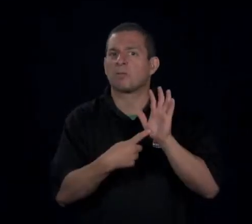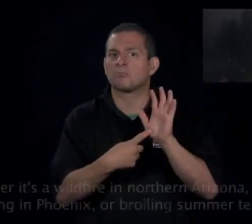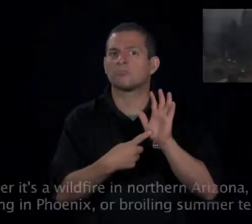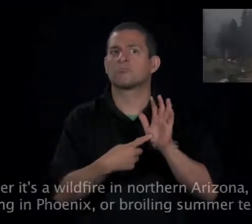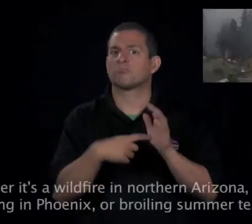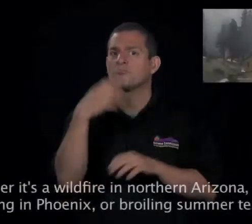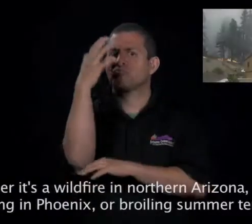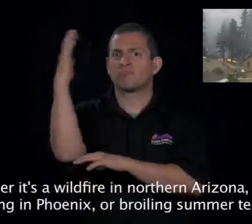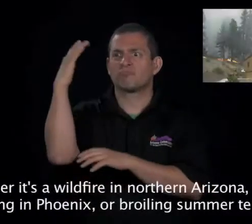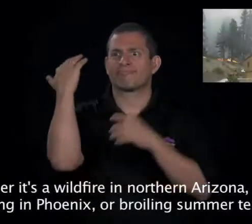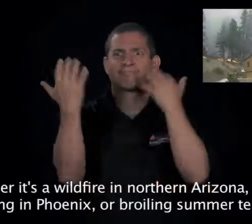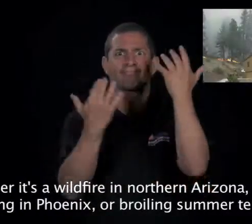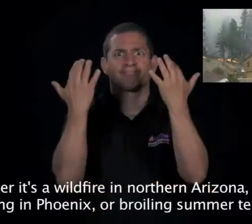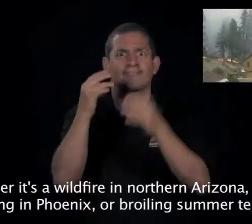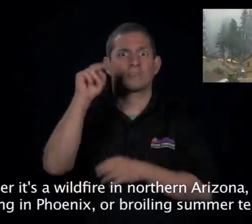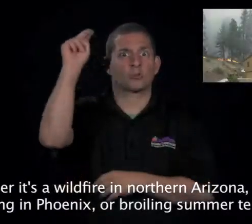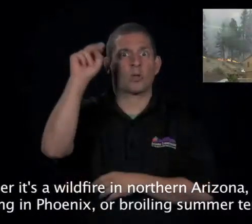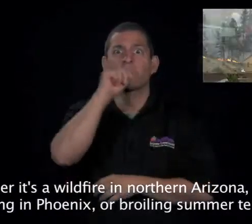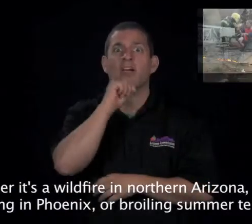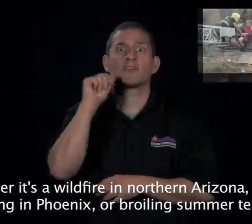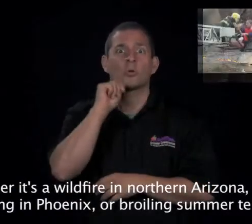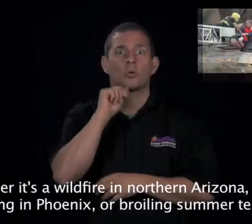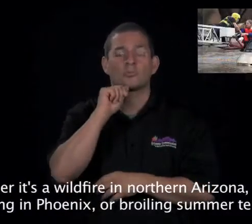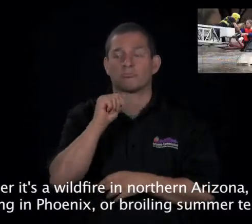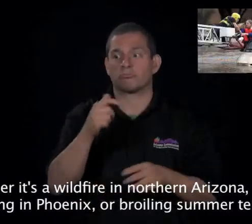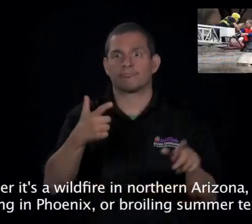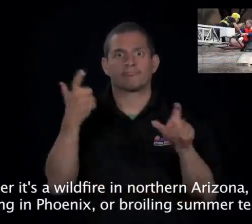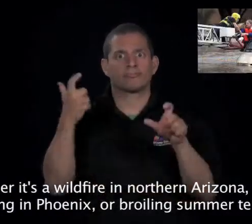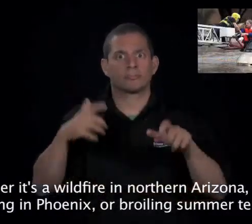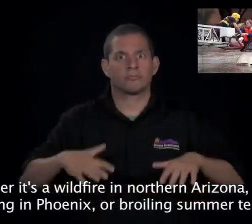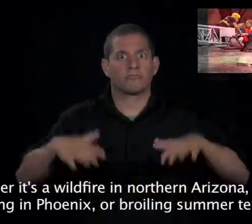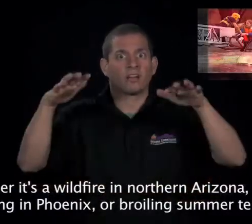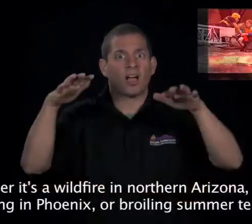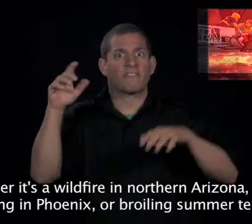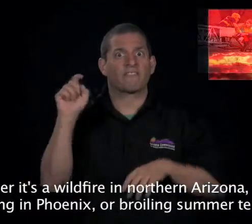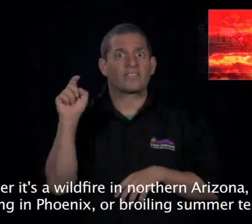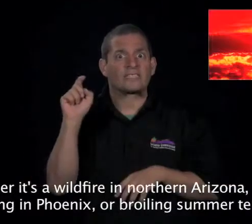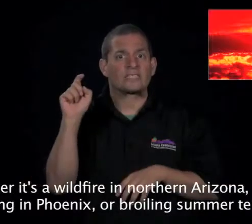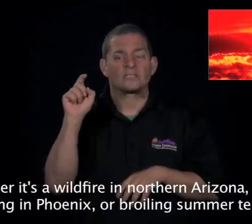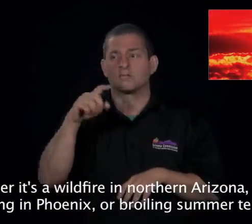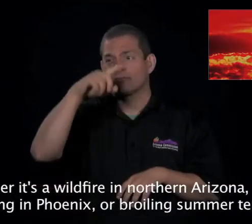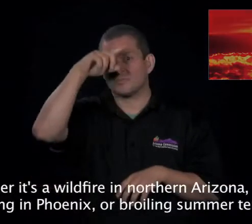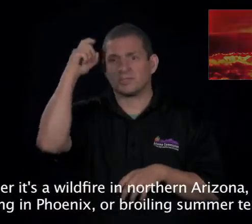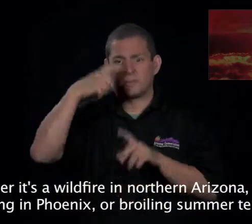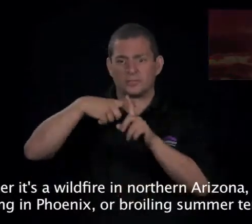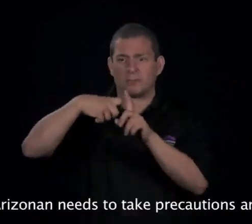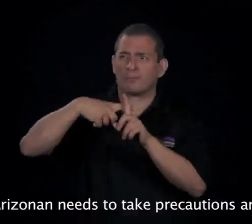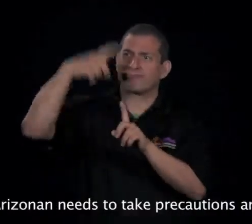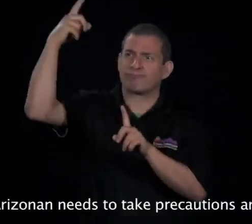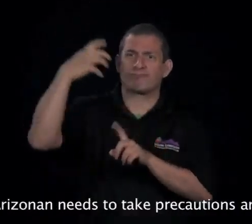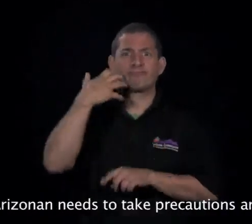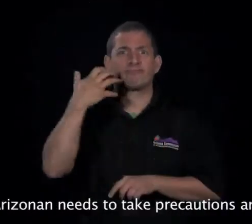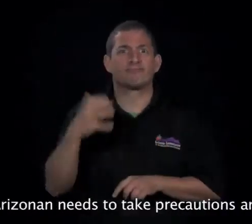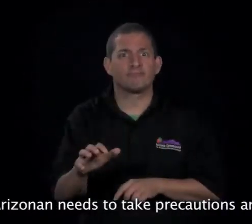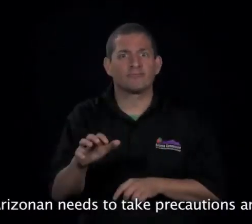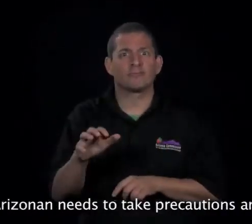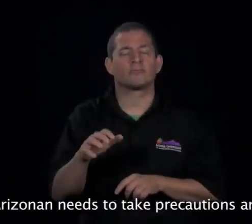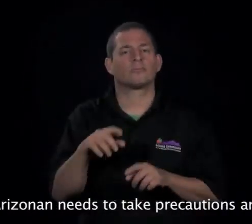Whether it's a wildfire in northern Arizona, flash flooding in Phoenix, or broiling summer temperatures, every Arizonan needs to